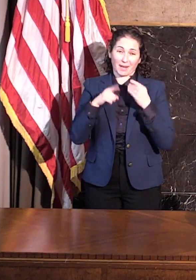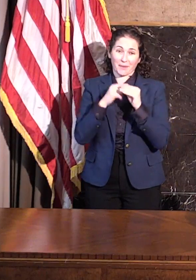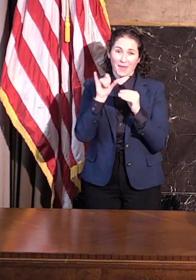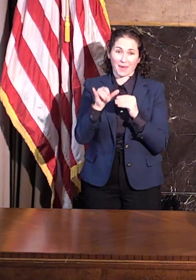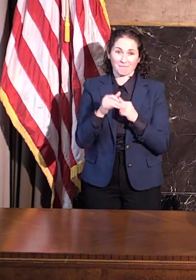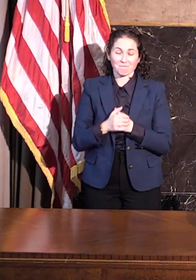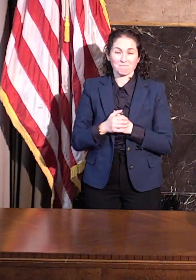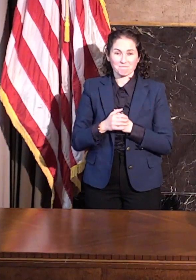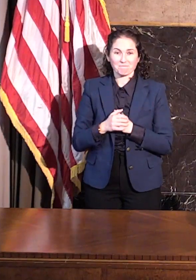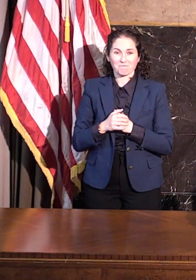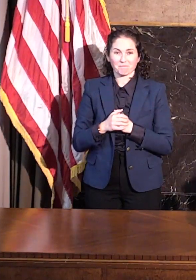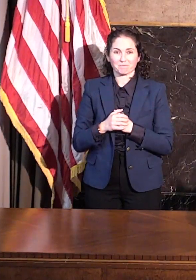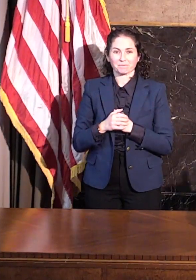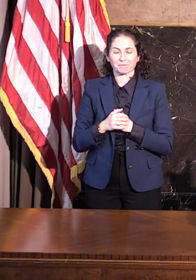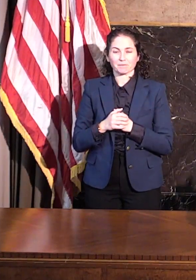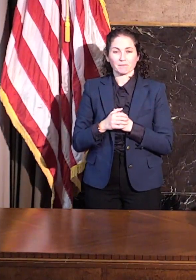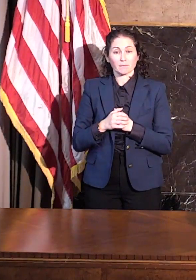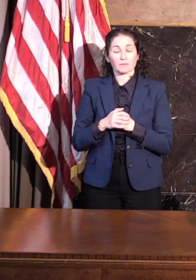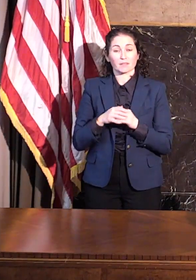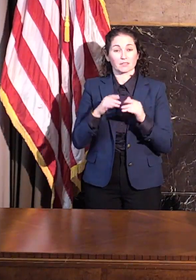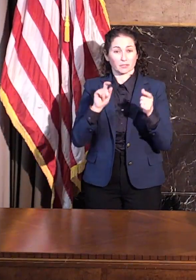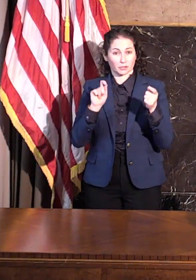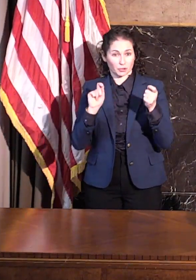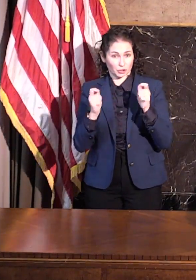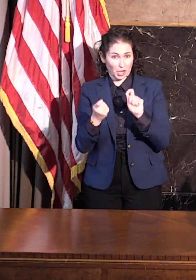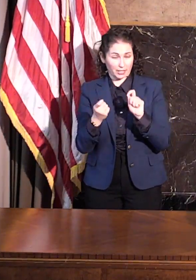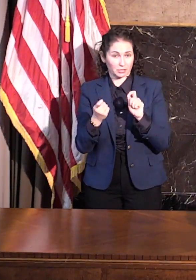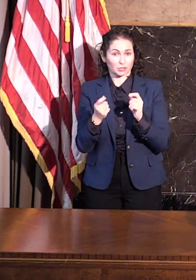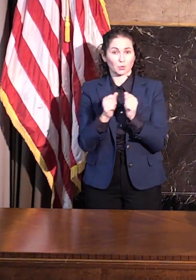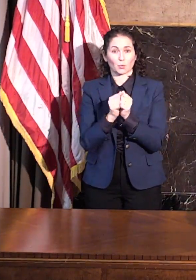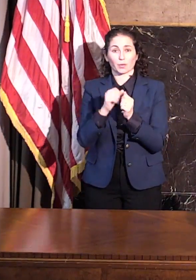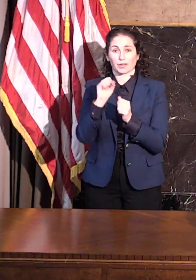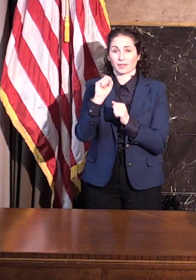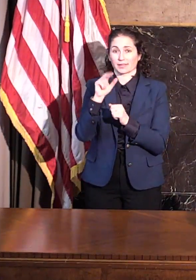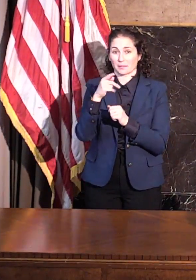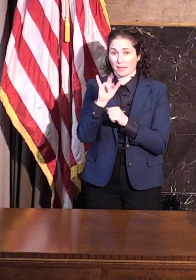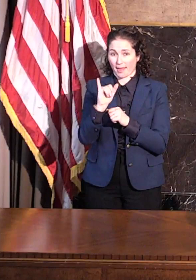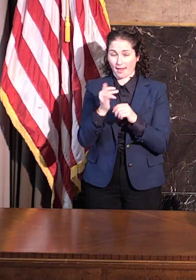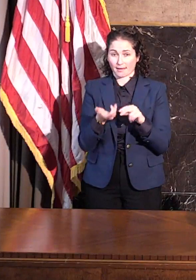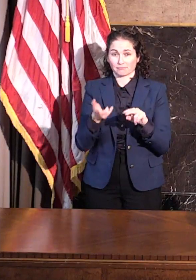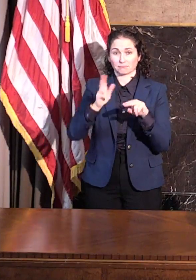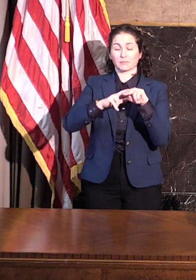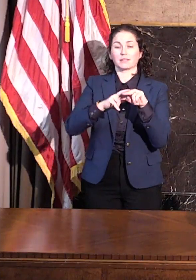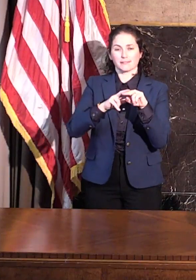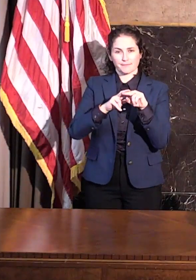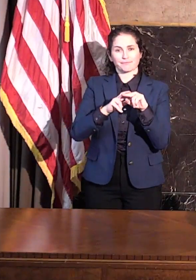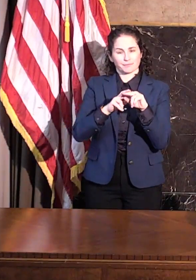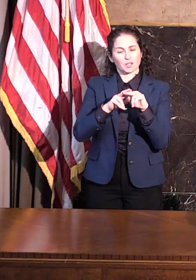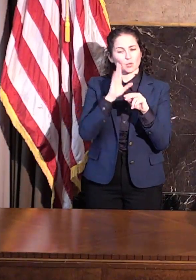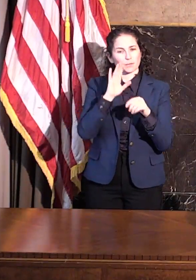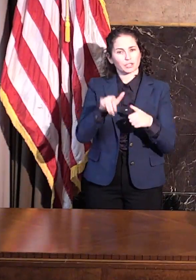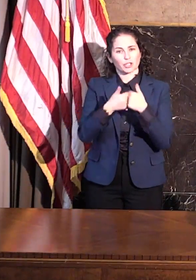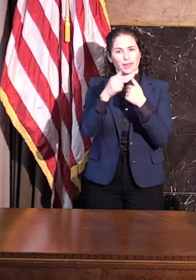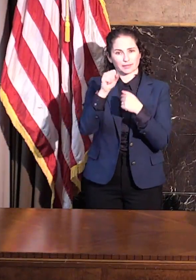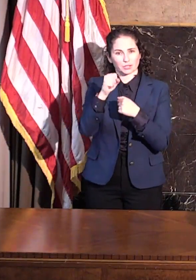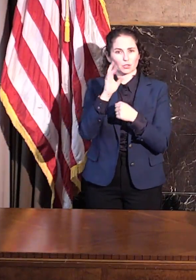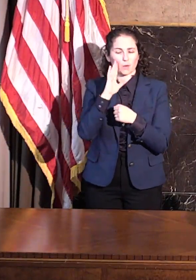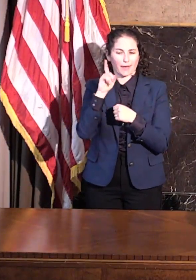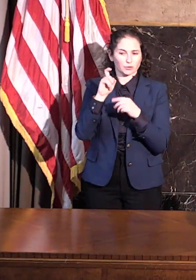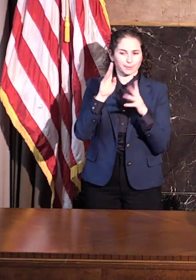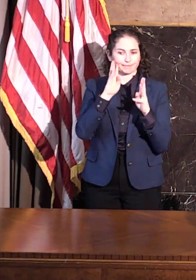this campaign is going to be about bringing all of Louisiana on board with vaccination. It's how we're going to get to herd immunity. And